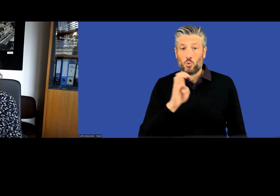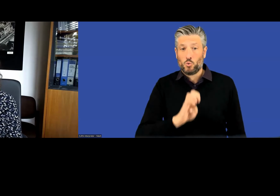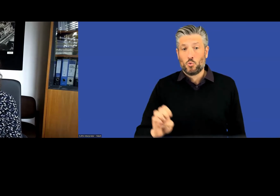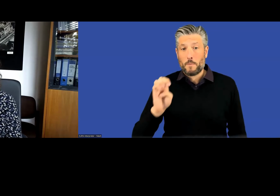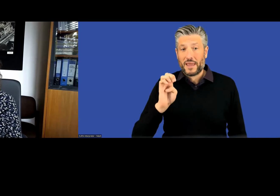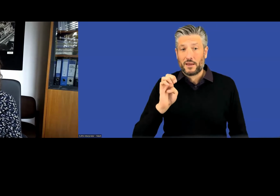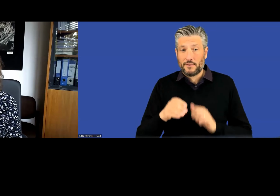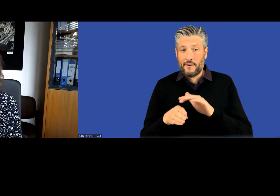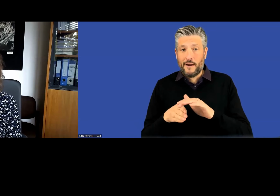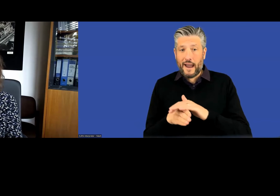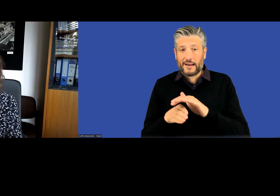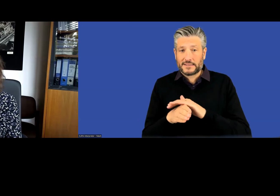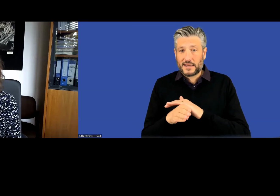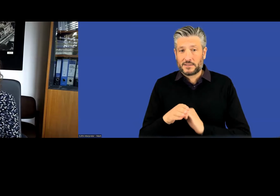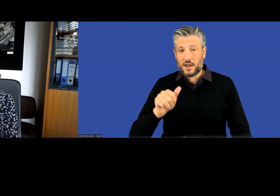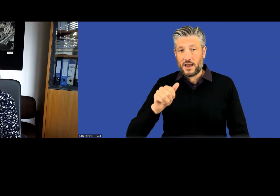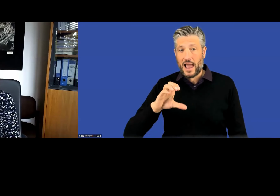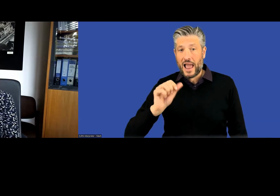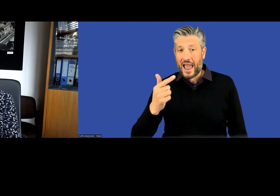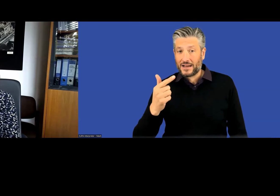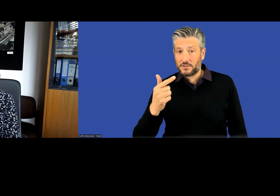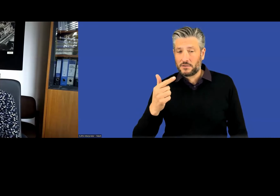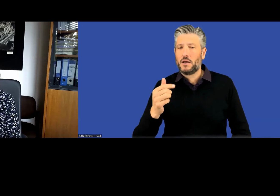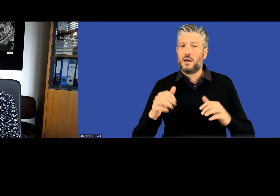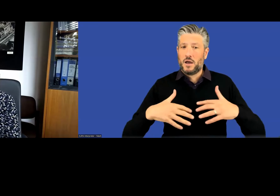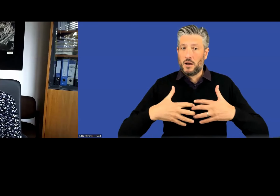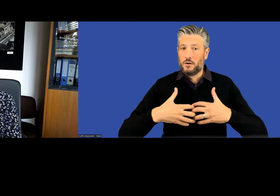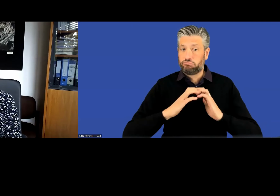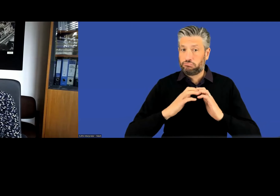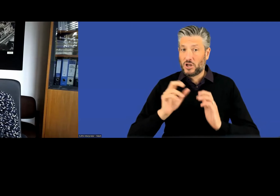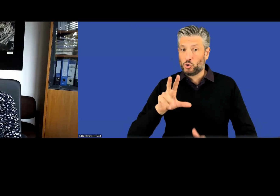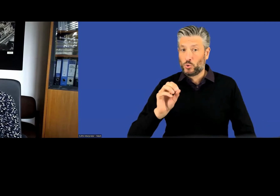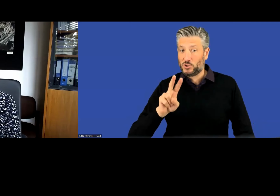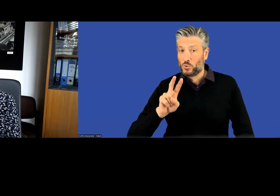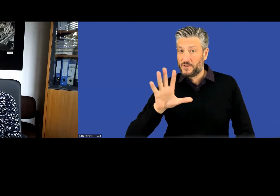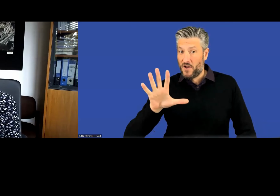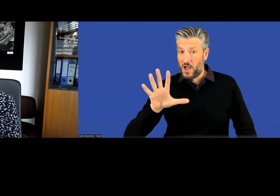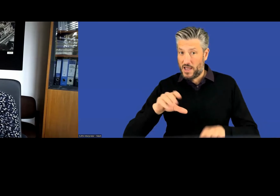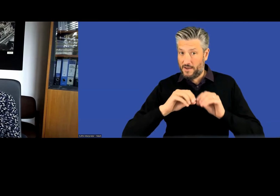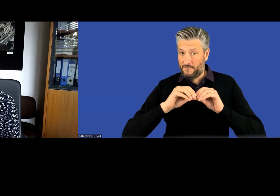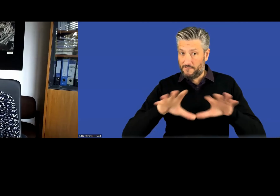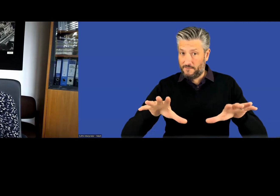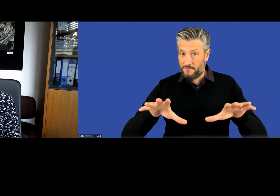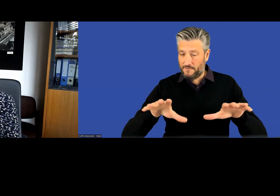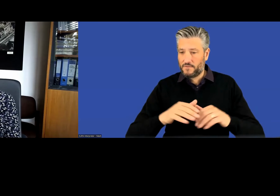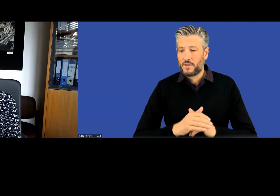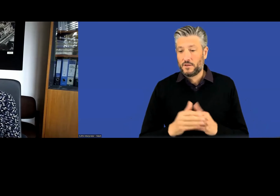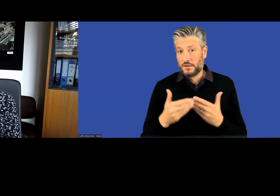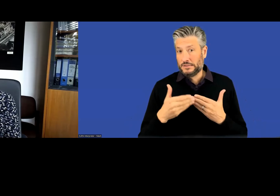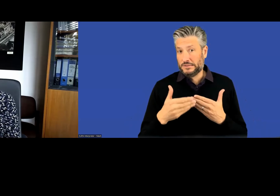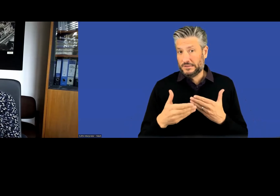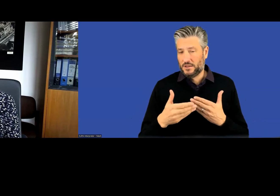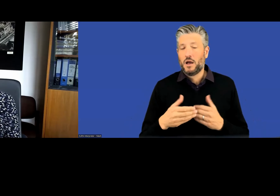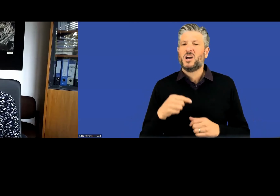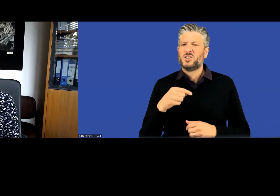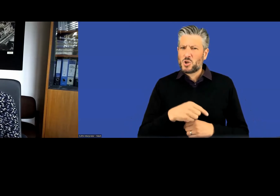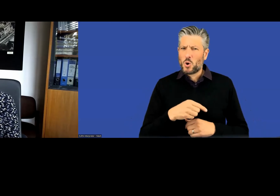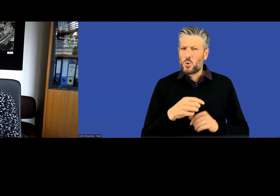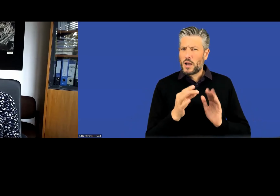in 2025, not so far off nowadays. And this act builds on the WAD, but